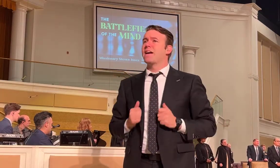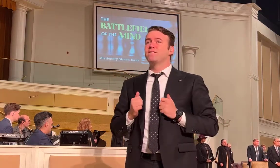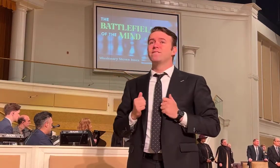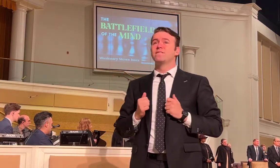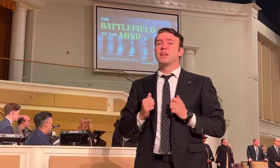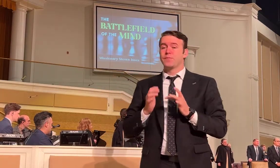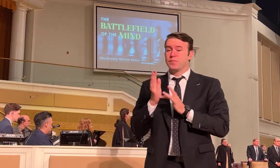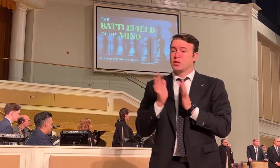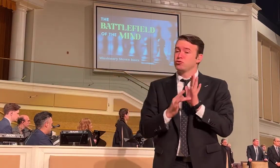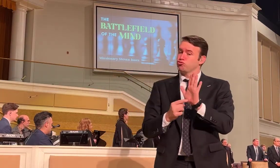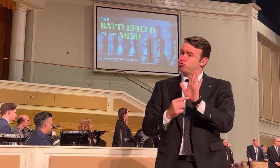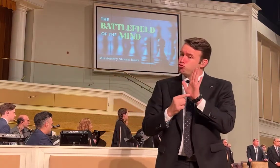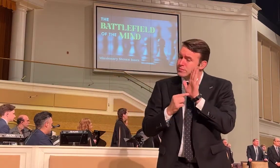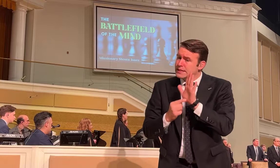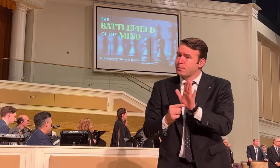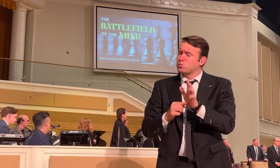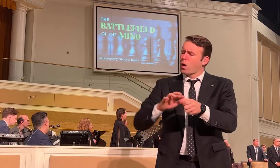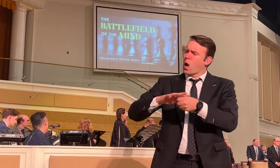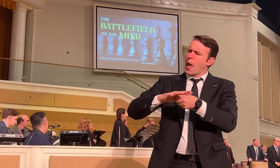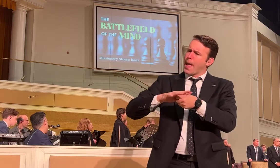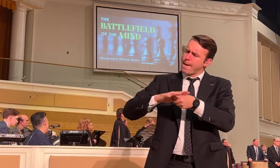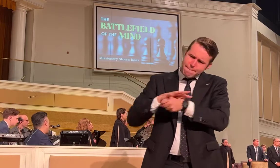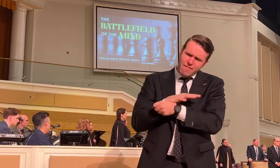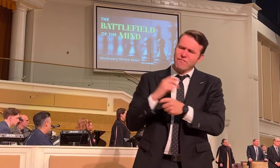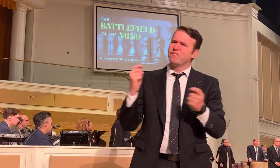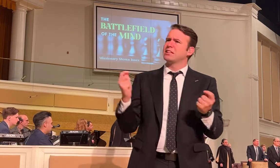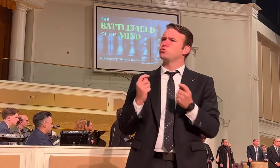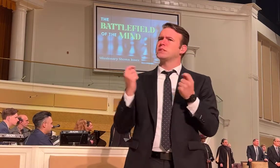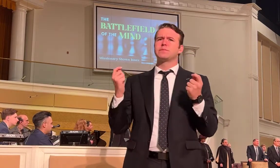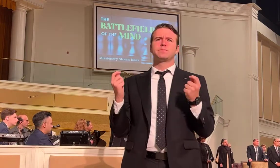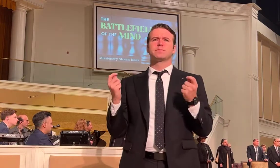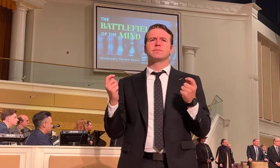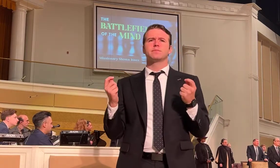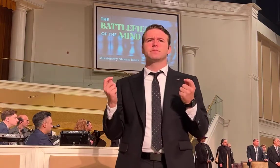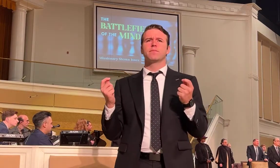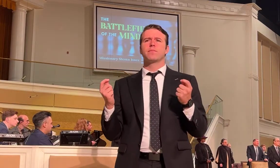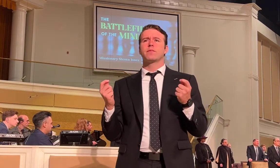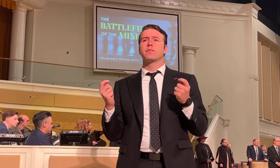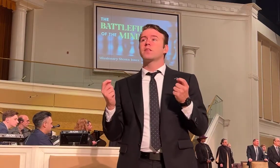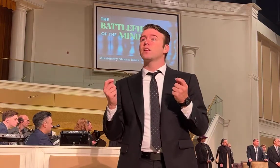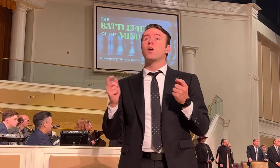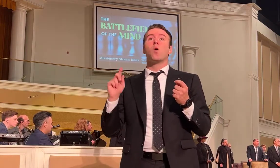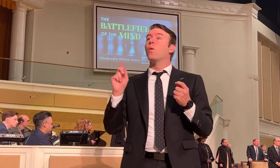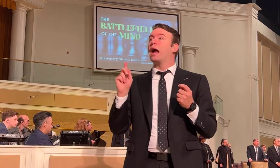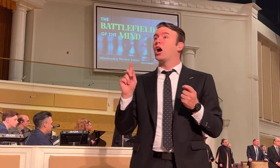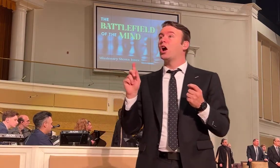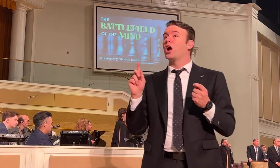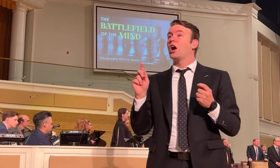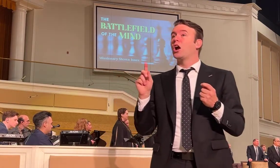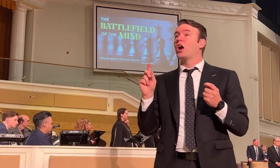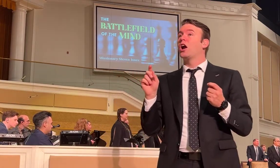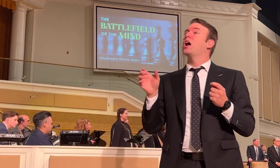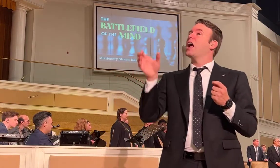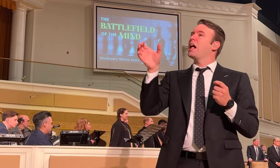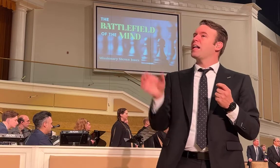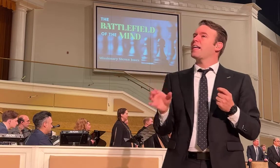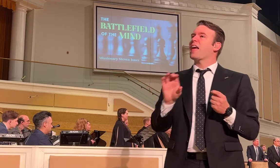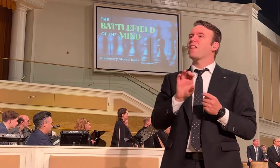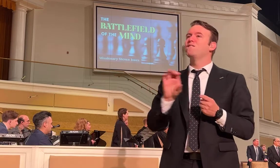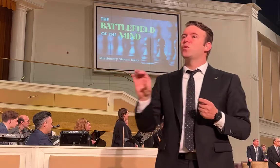where he demonstrated an absolute total victory, was Calvary or